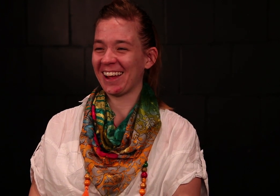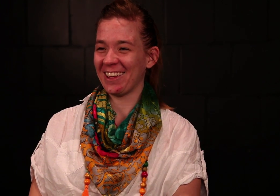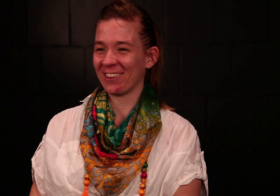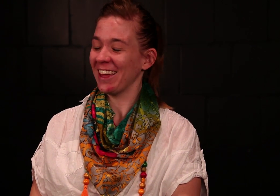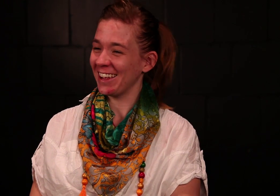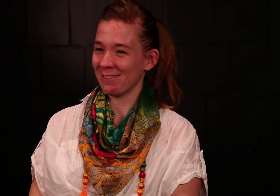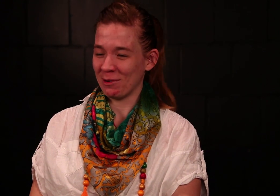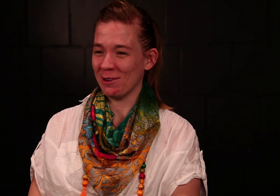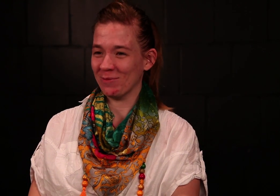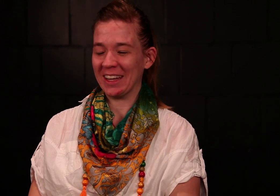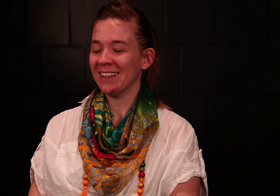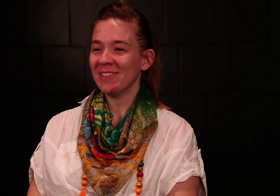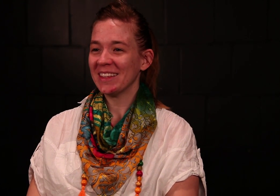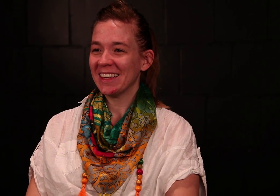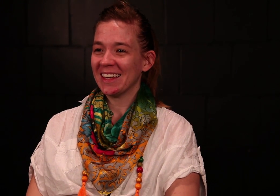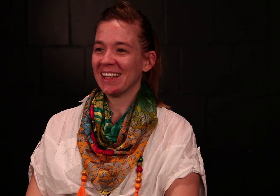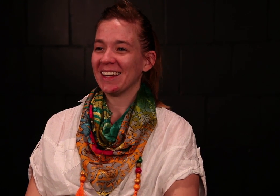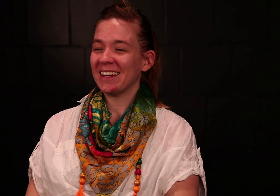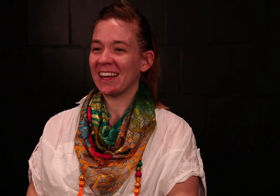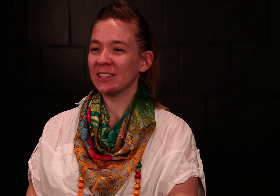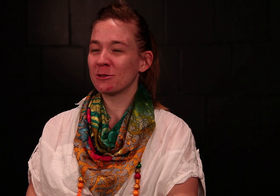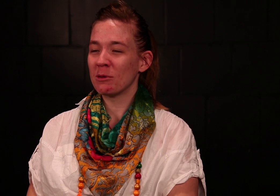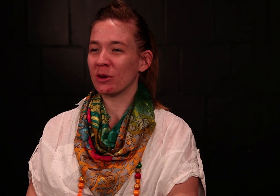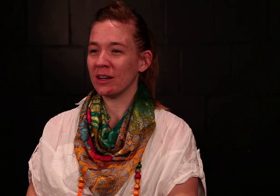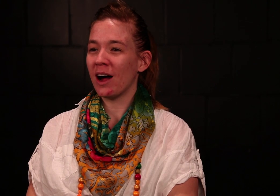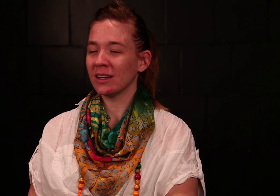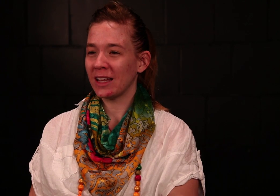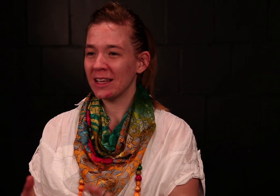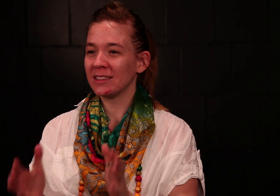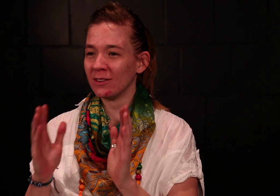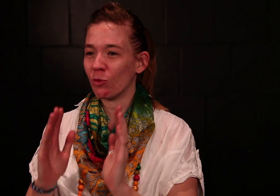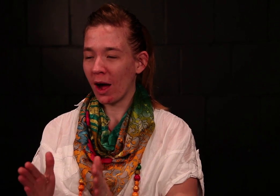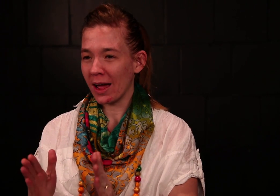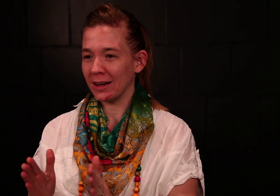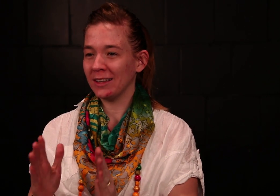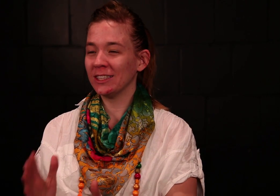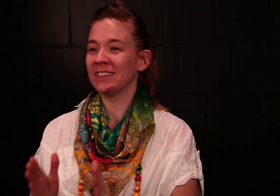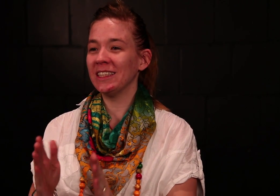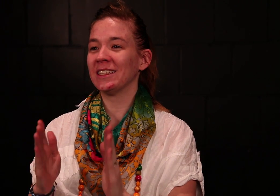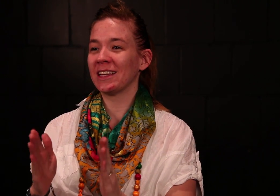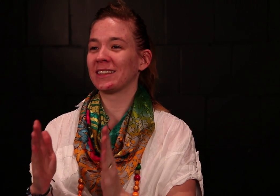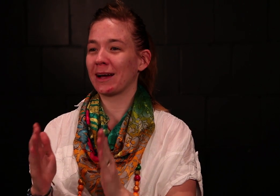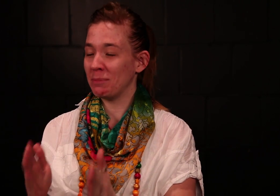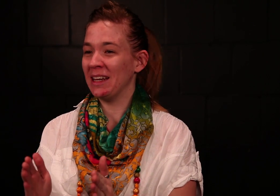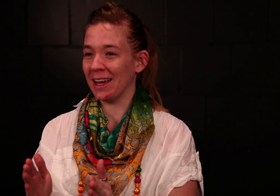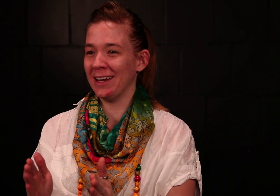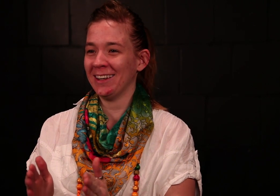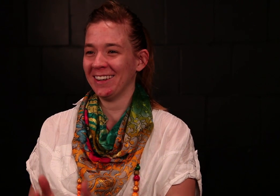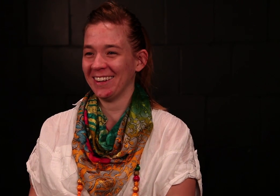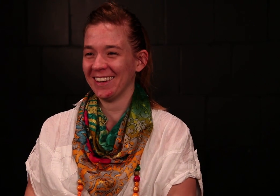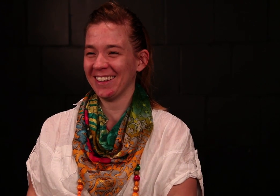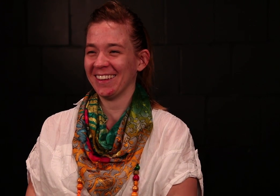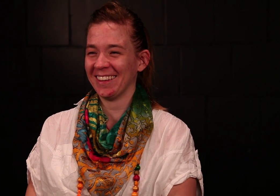like you're thinking poop. But I just remember it not tasting right. It just didn't taste like a peanut.